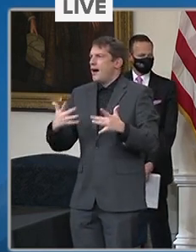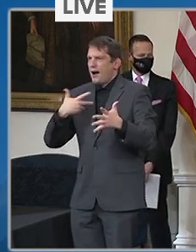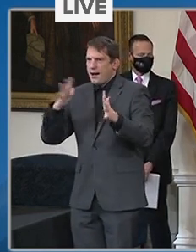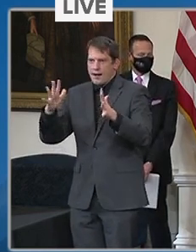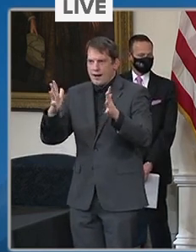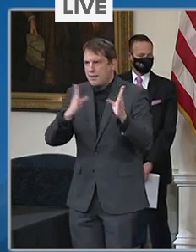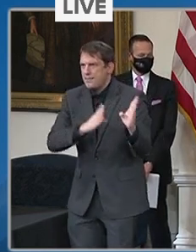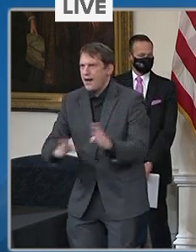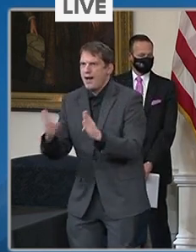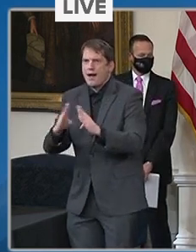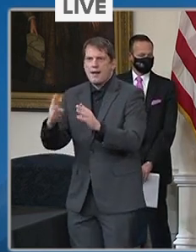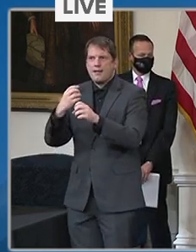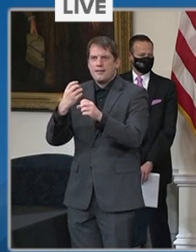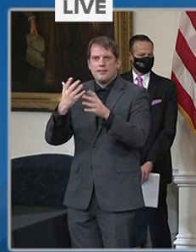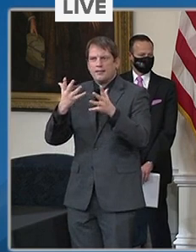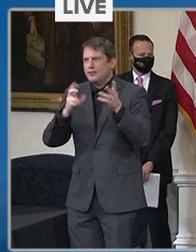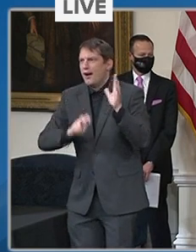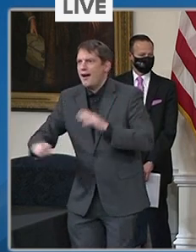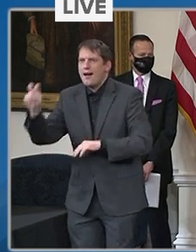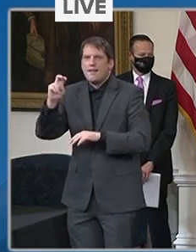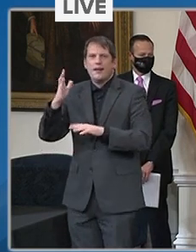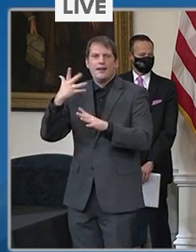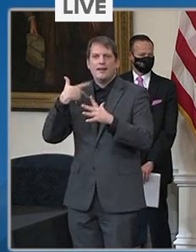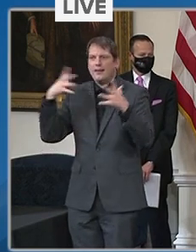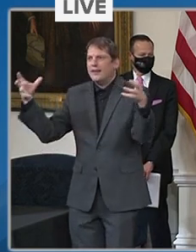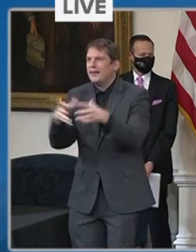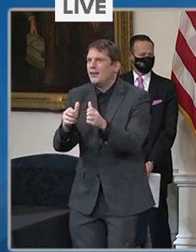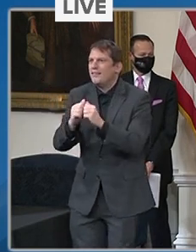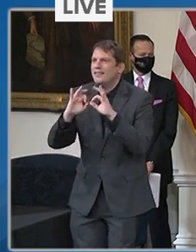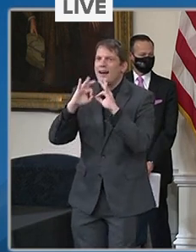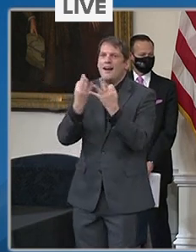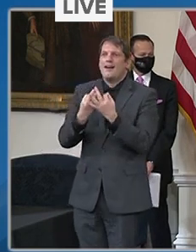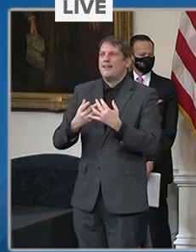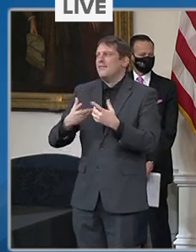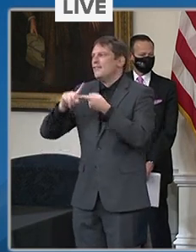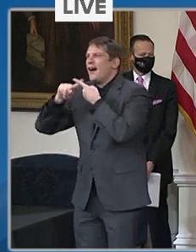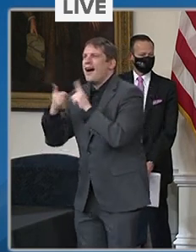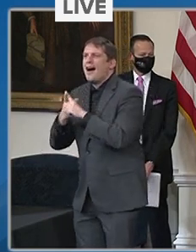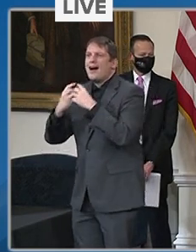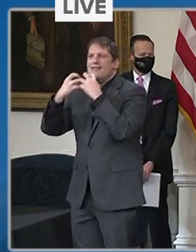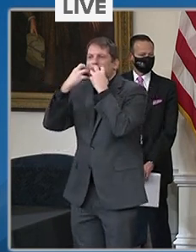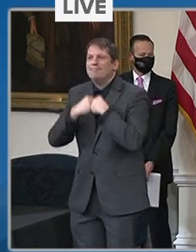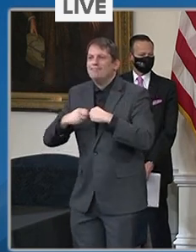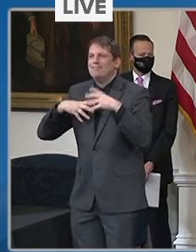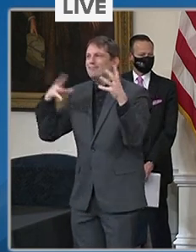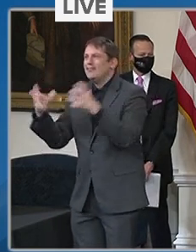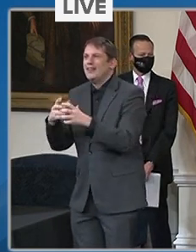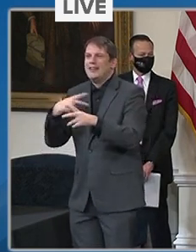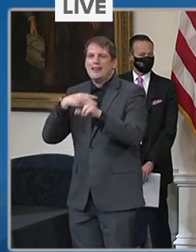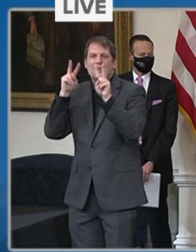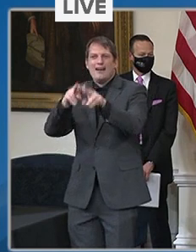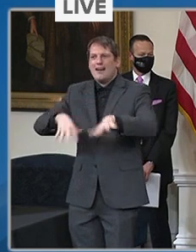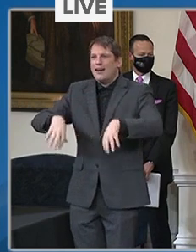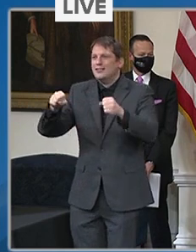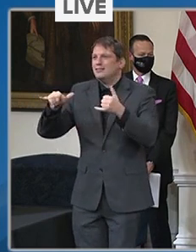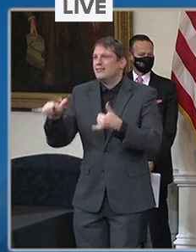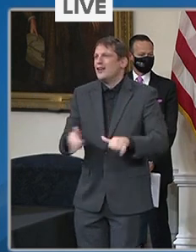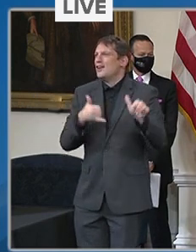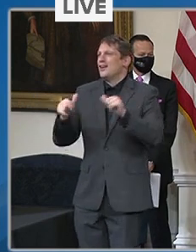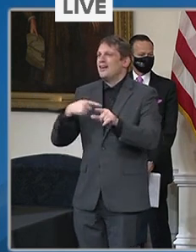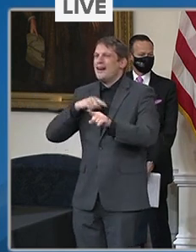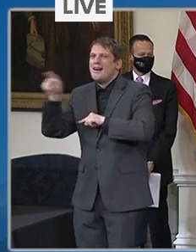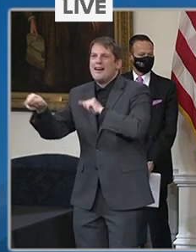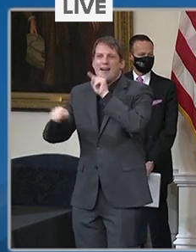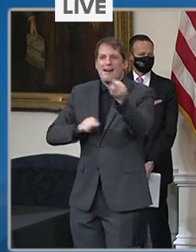family and loved ones, and we all look forward to hosting or attending family gatherings and holiday